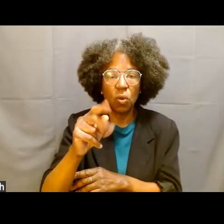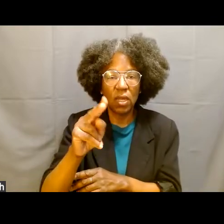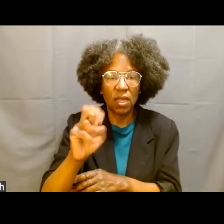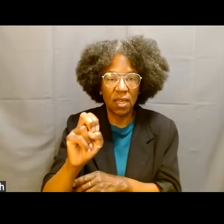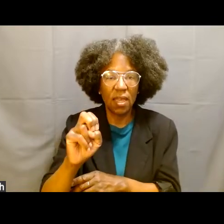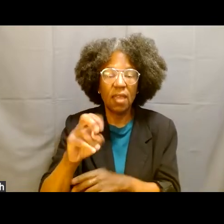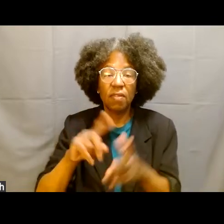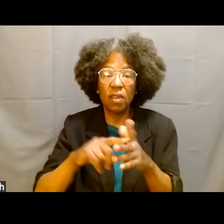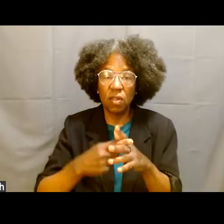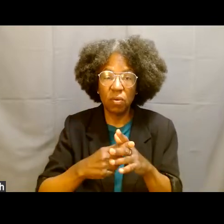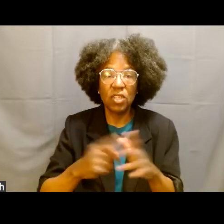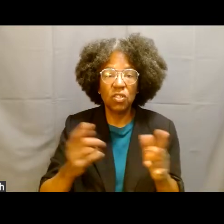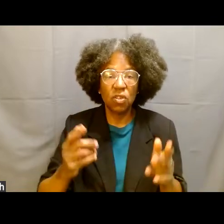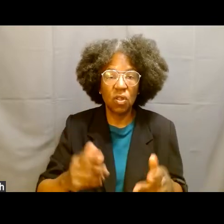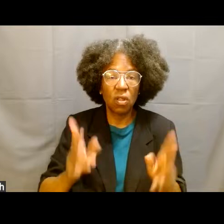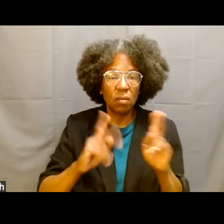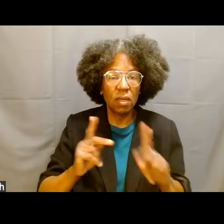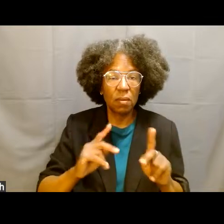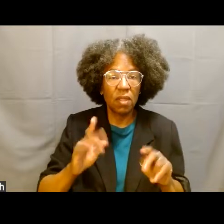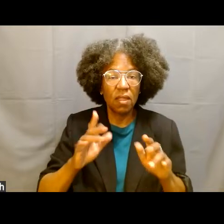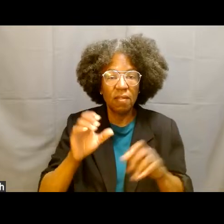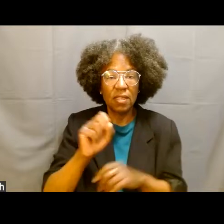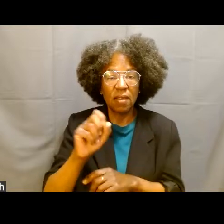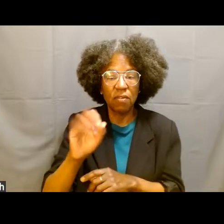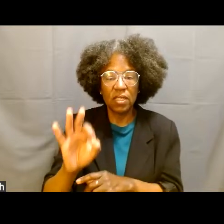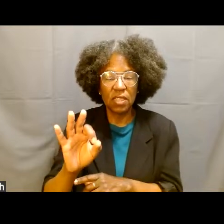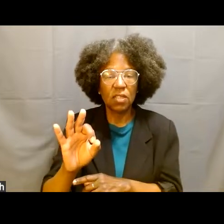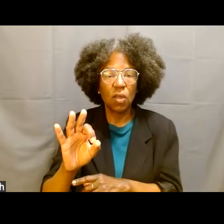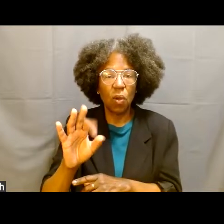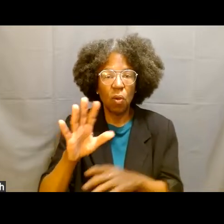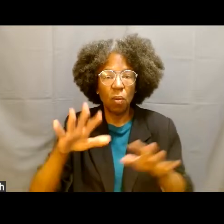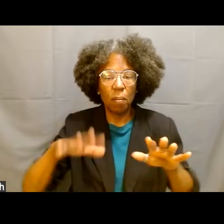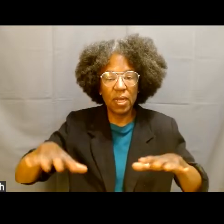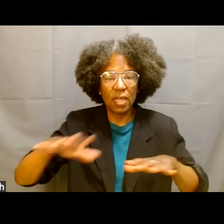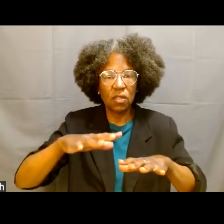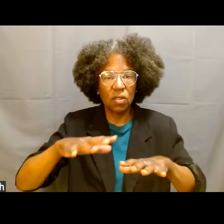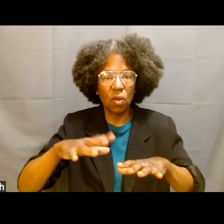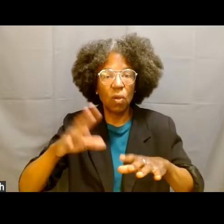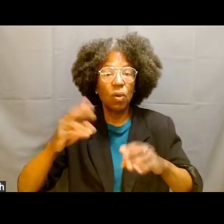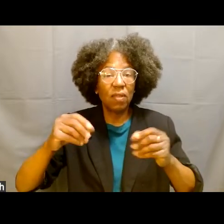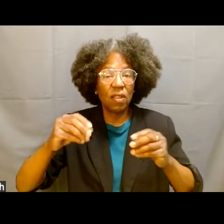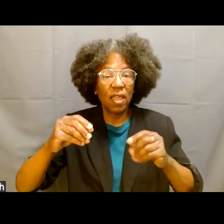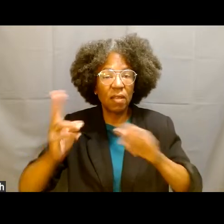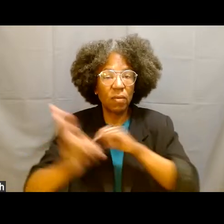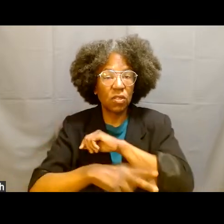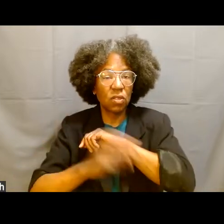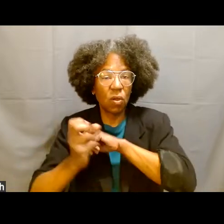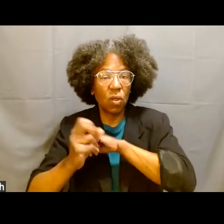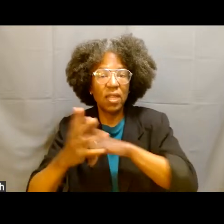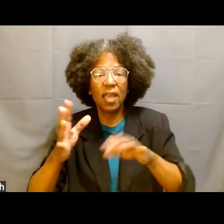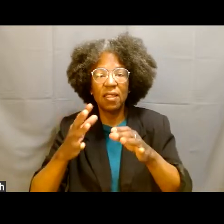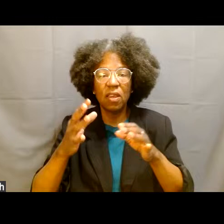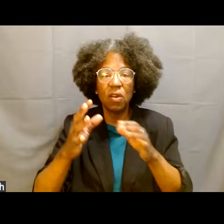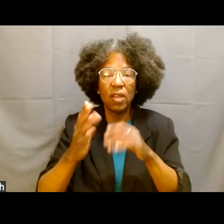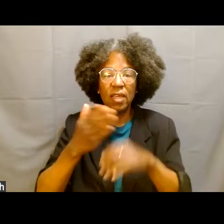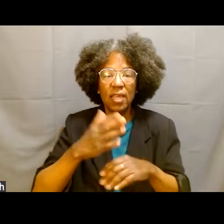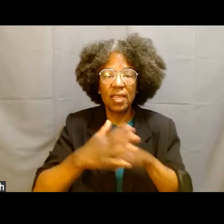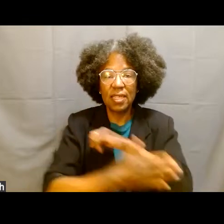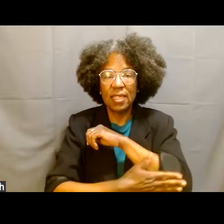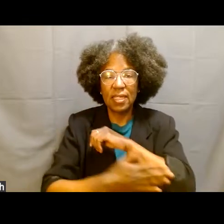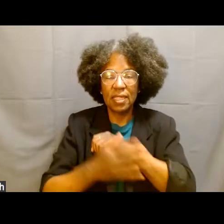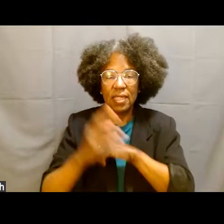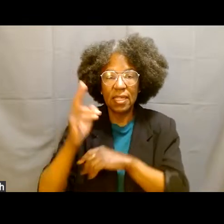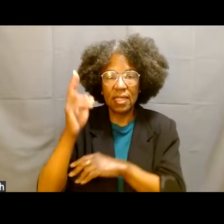original inhabitants of the San Francisco Peninsula, whose land was stolen from them and whose native language was lost because of